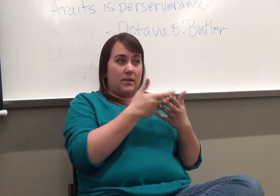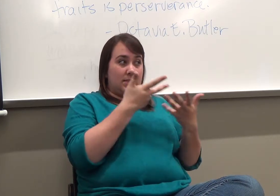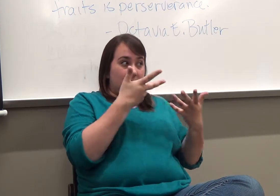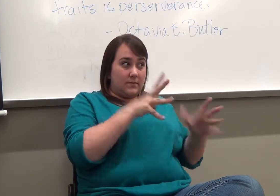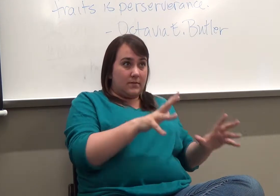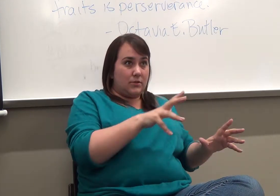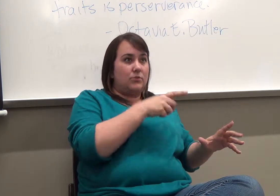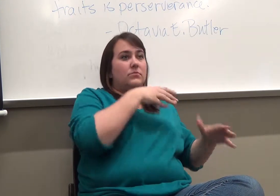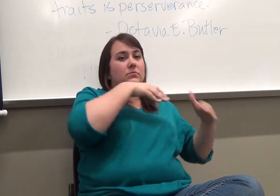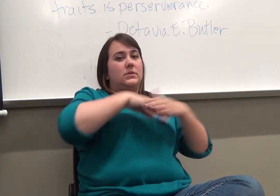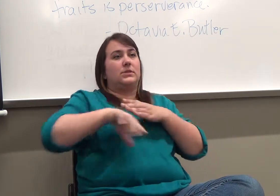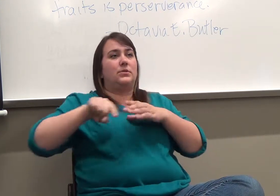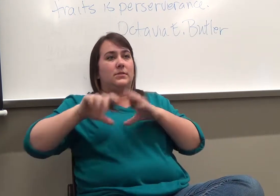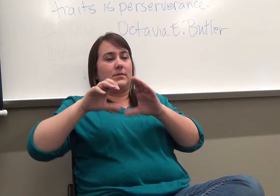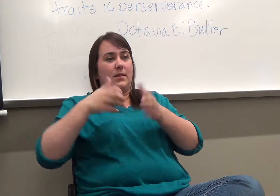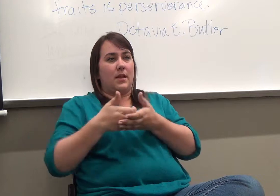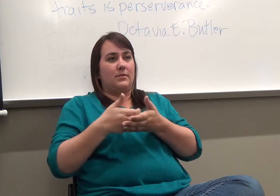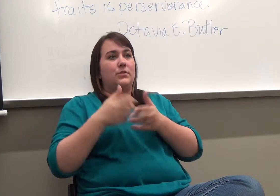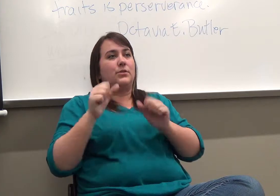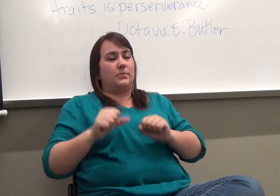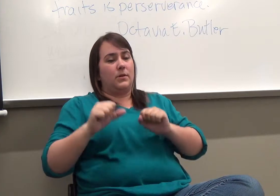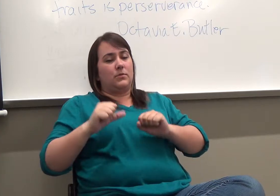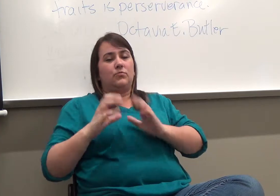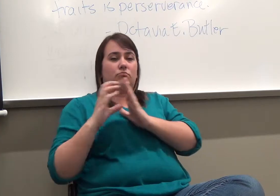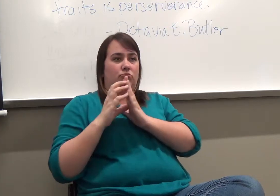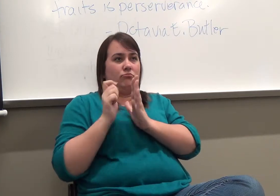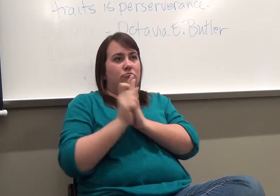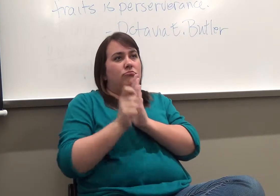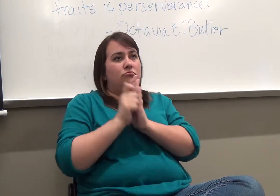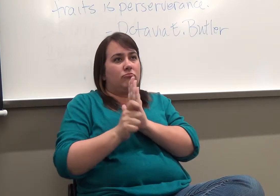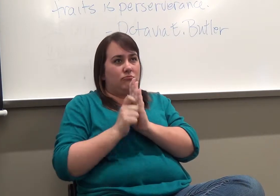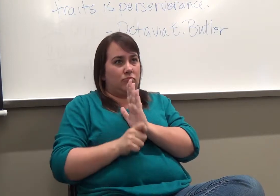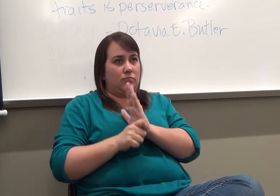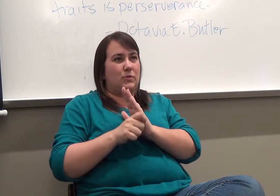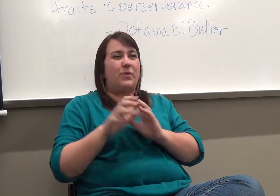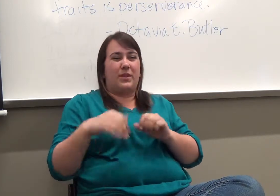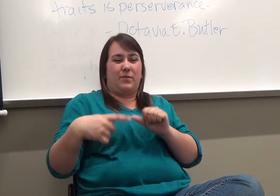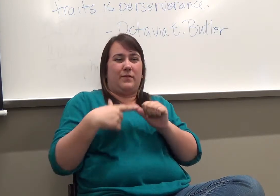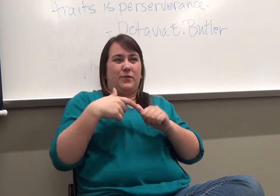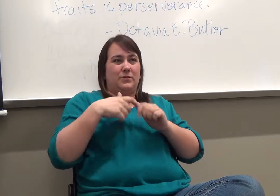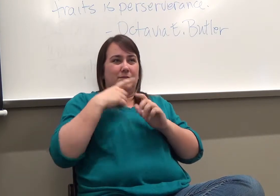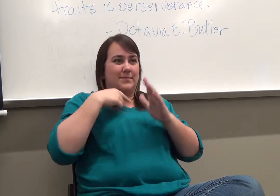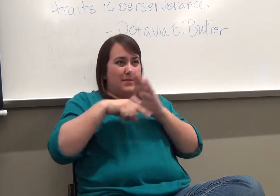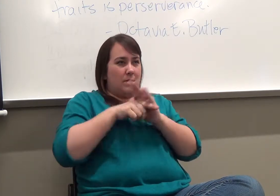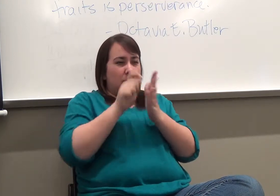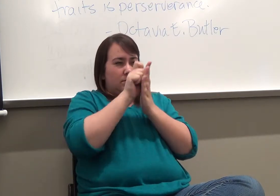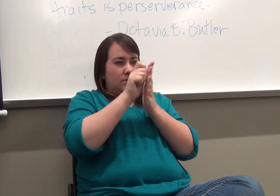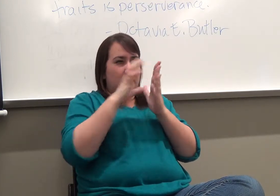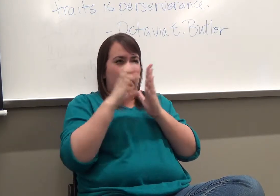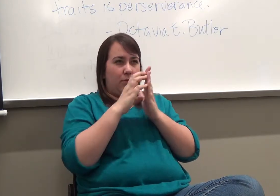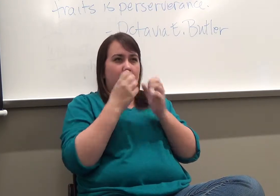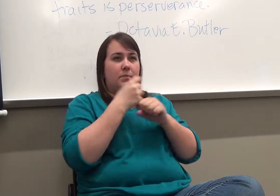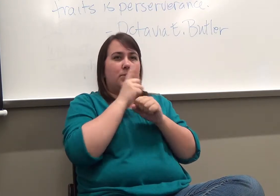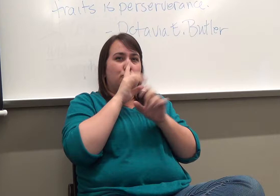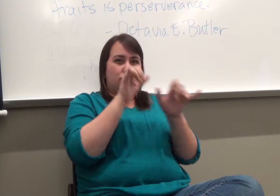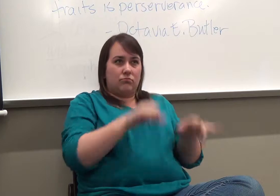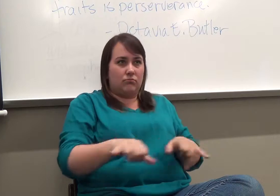are able to do this. So I had you guys do those first 2 papers just to make sure everyone's on the same page, because not everybody took